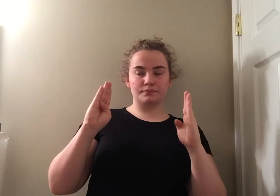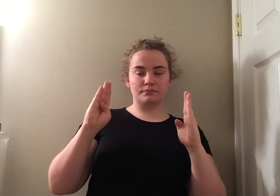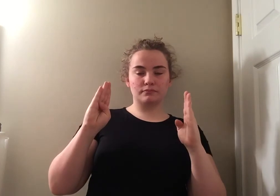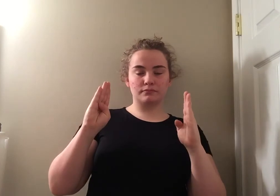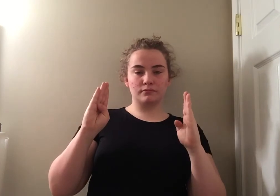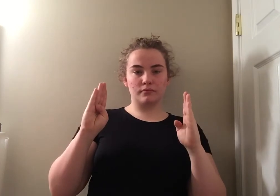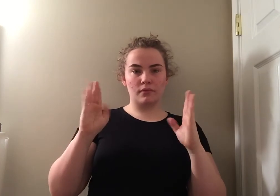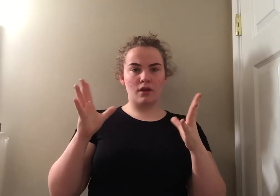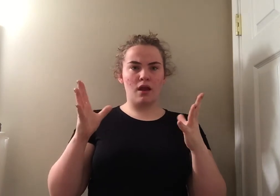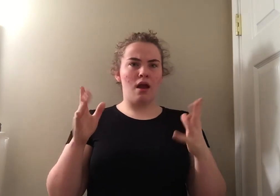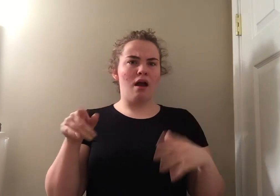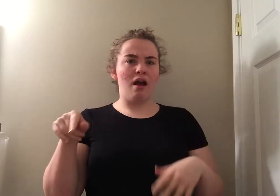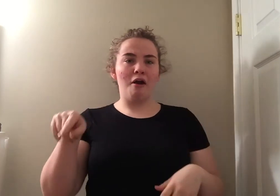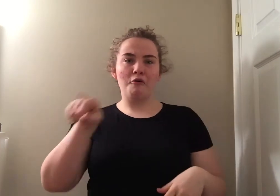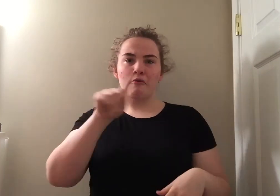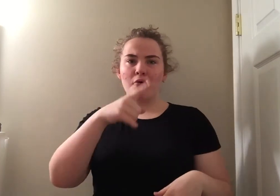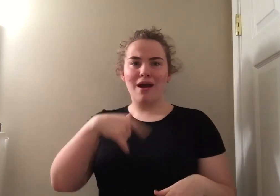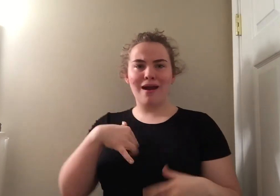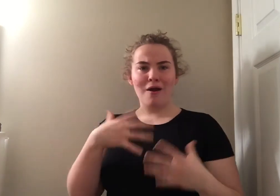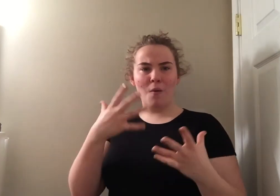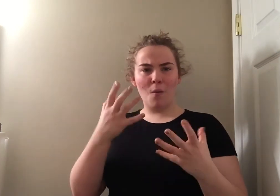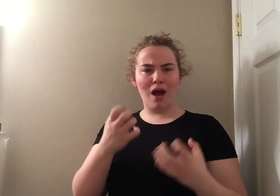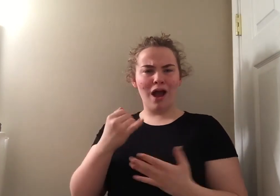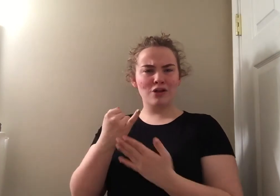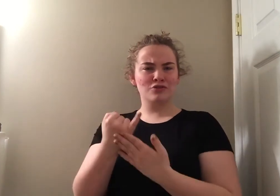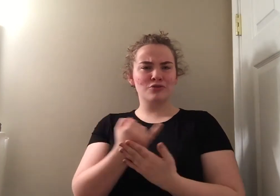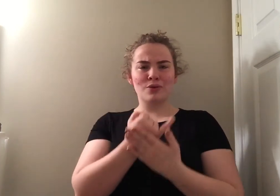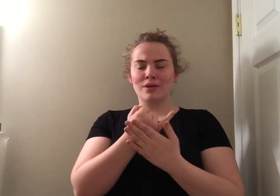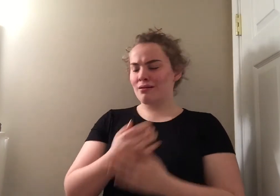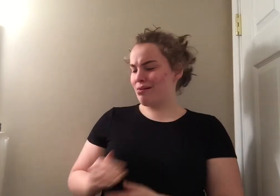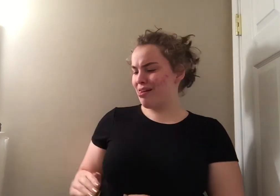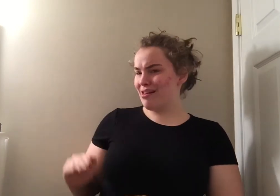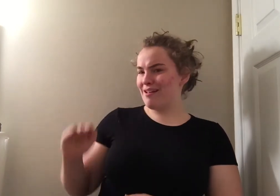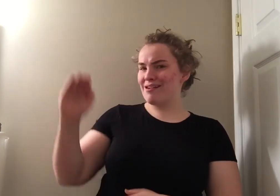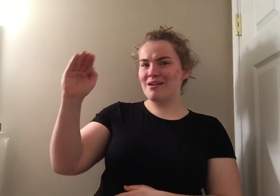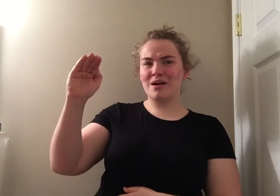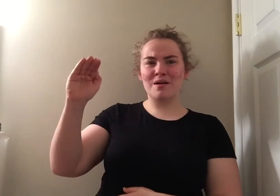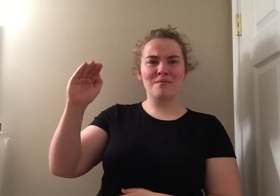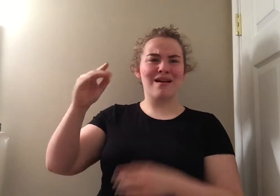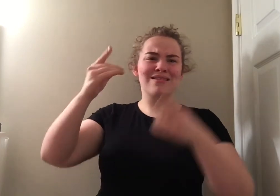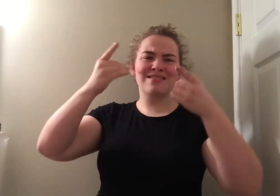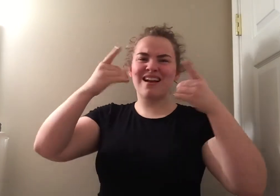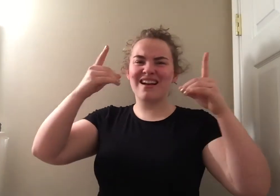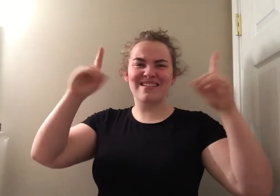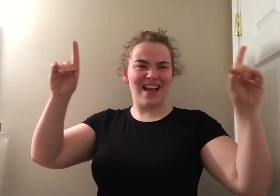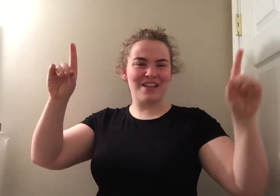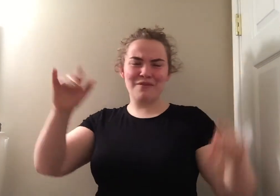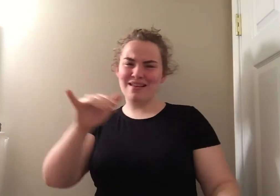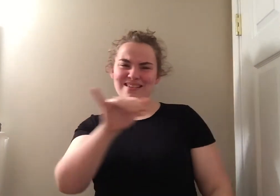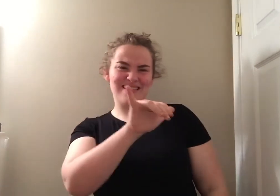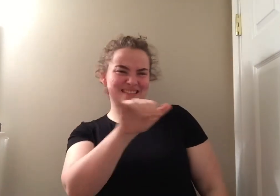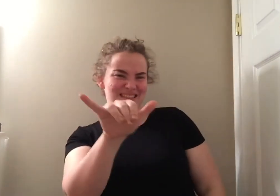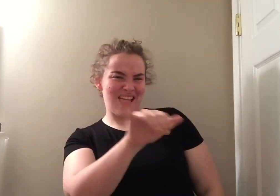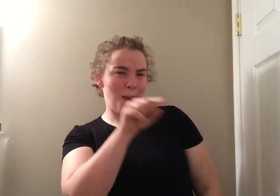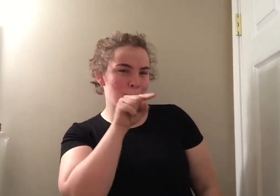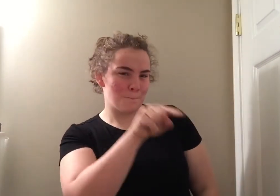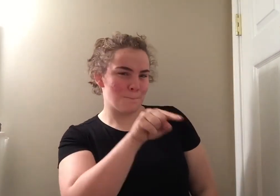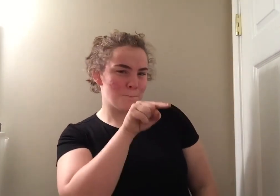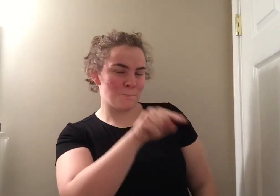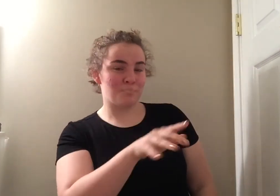We want Julius to grow up to be as extraordinary as you, said Lily's mother. So we must tell him constantly how